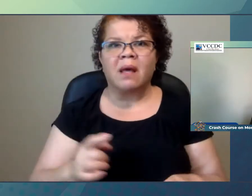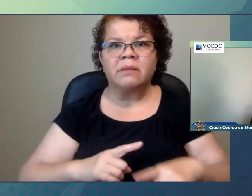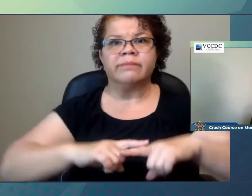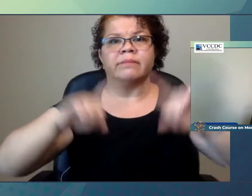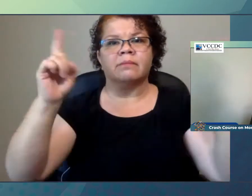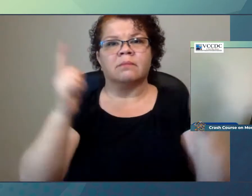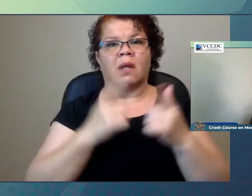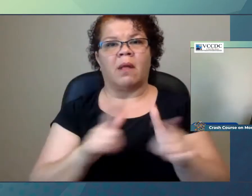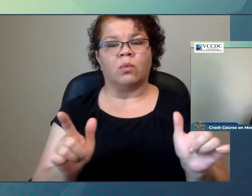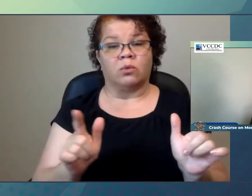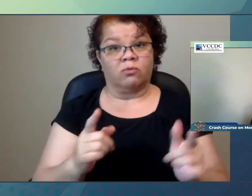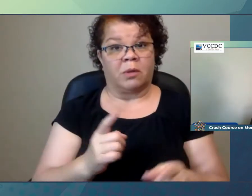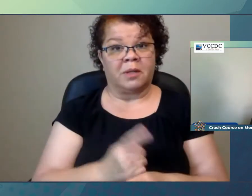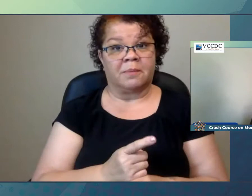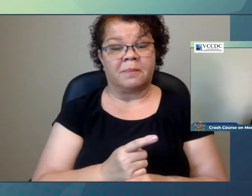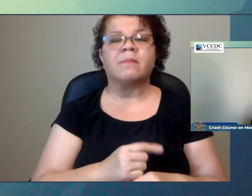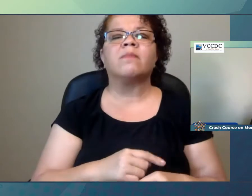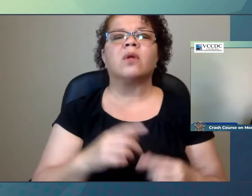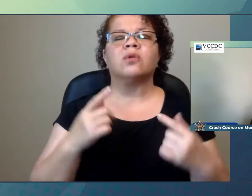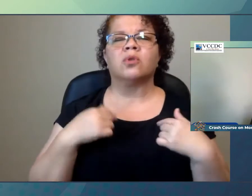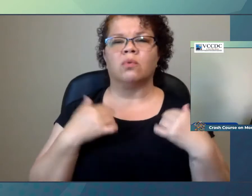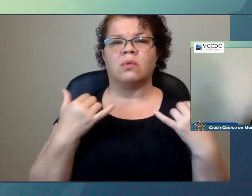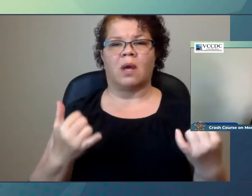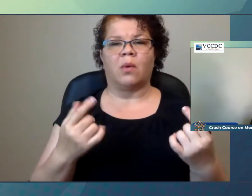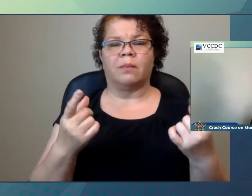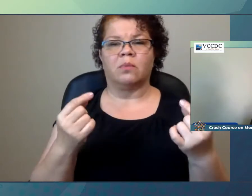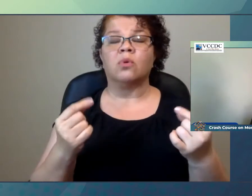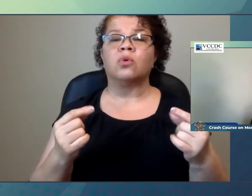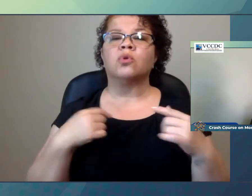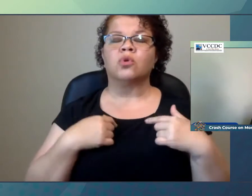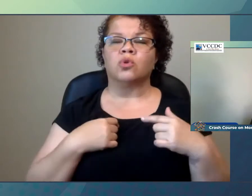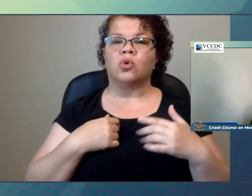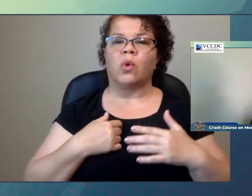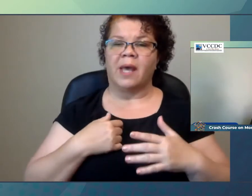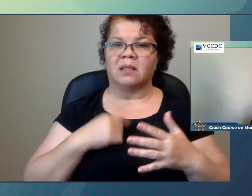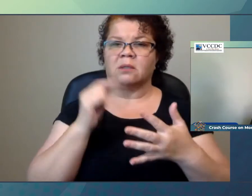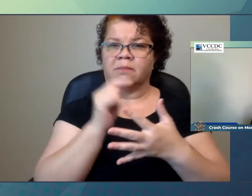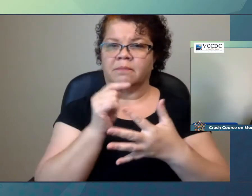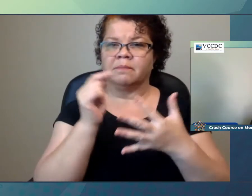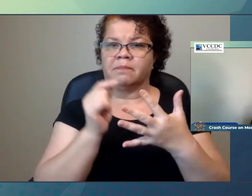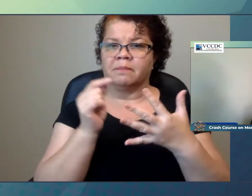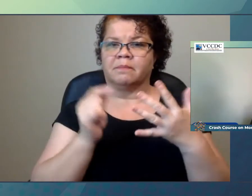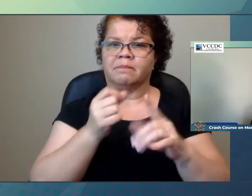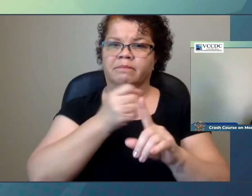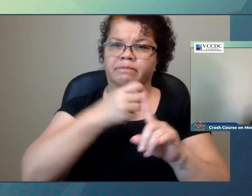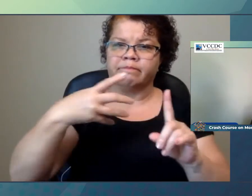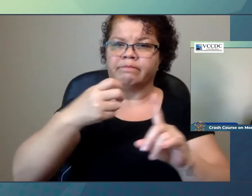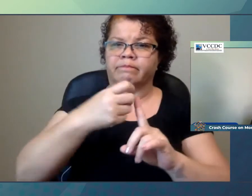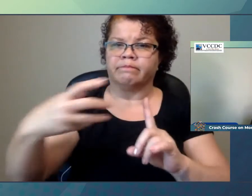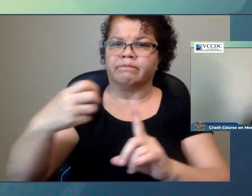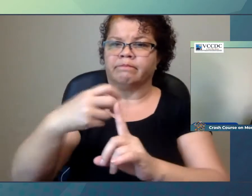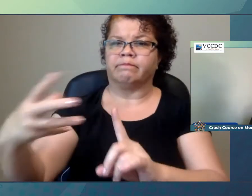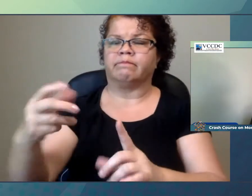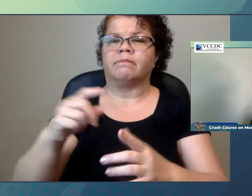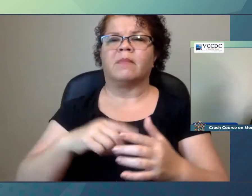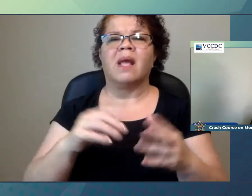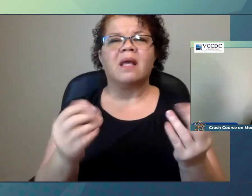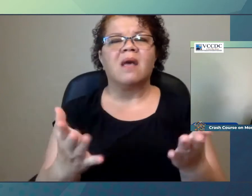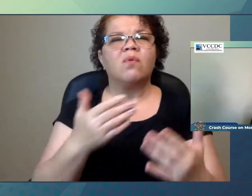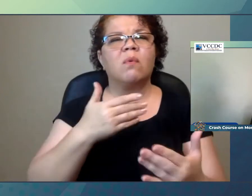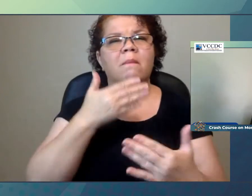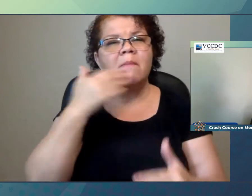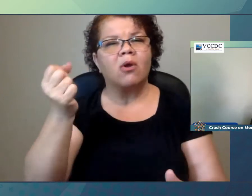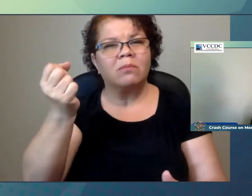So what I want to do is I want to take some time and just go over some of these things and give you a better overview and a